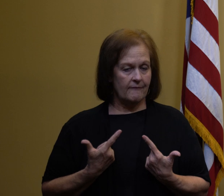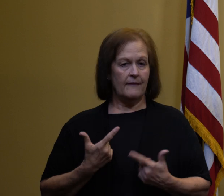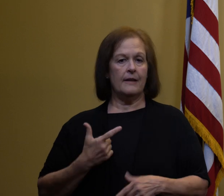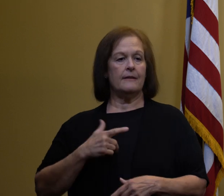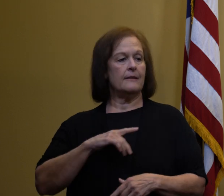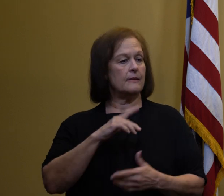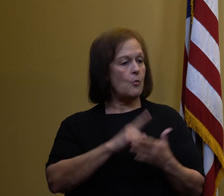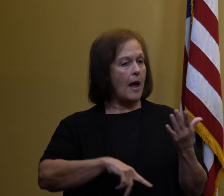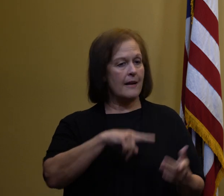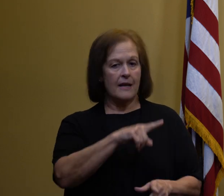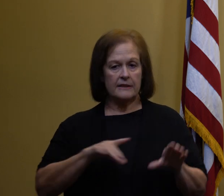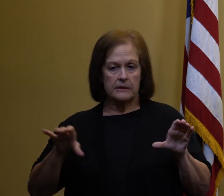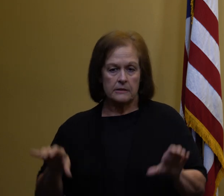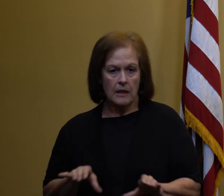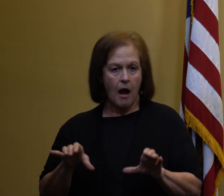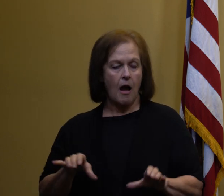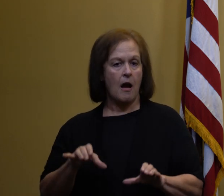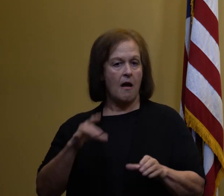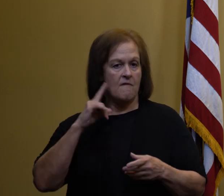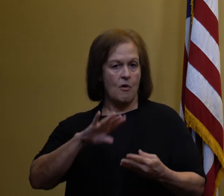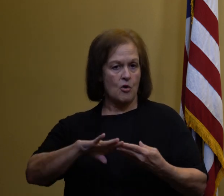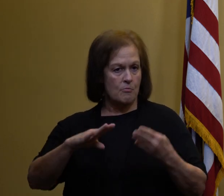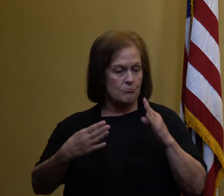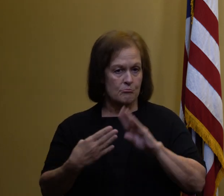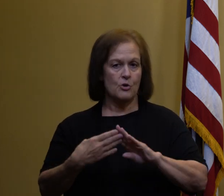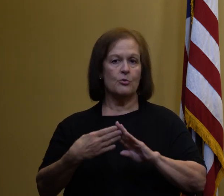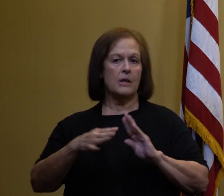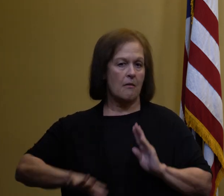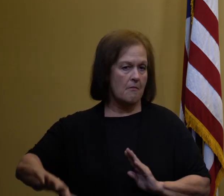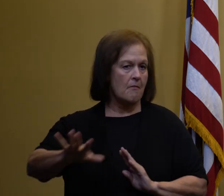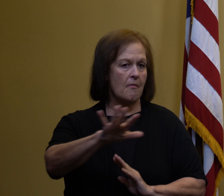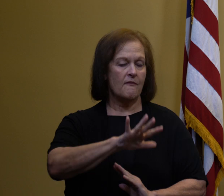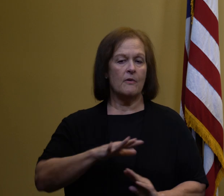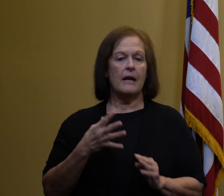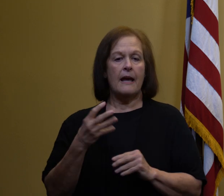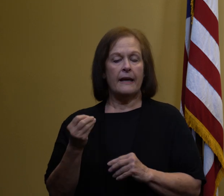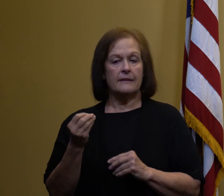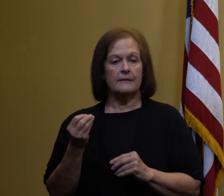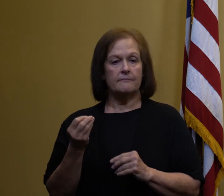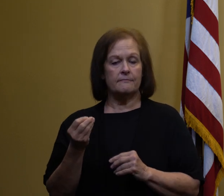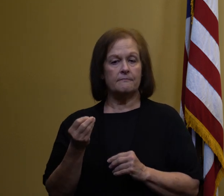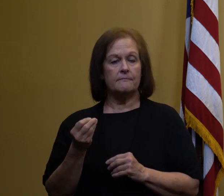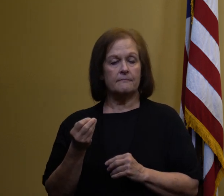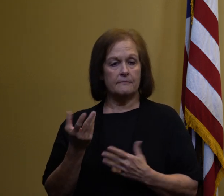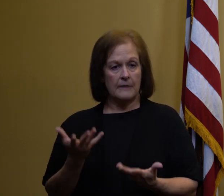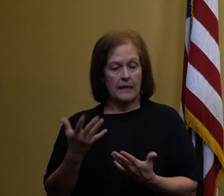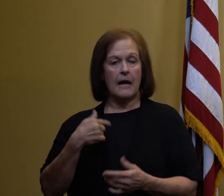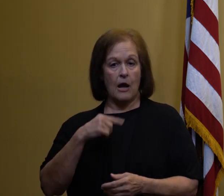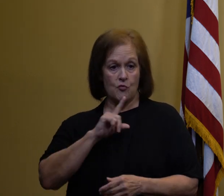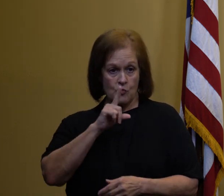his contributions to society, to this city, and